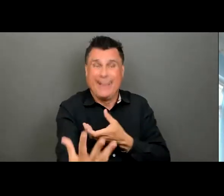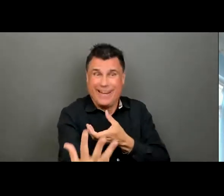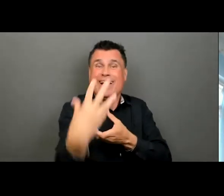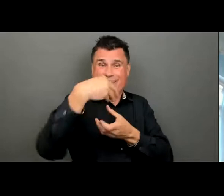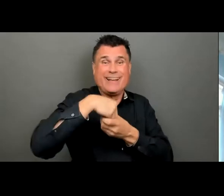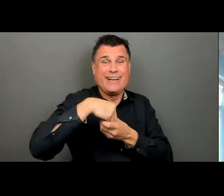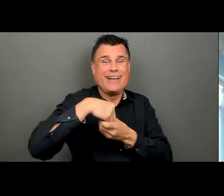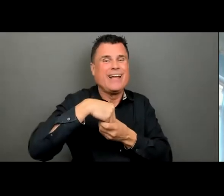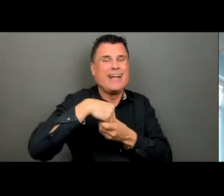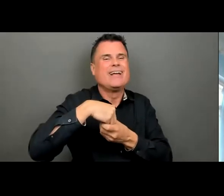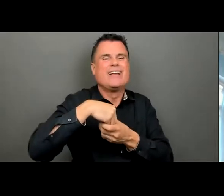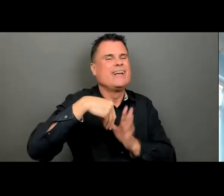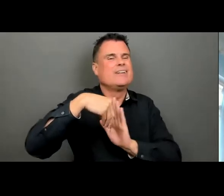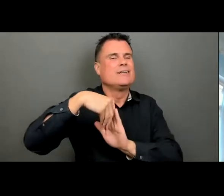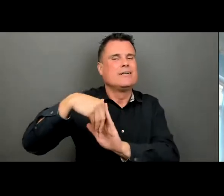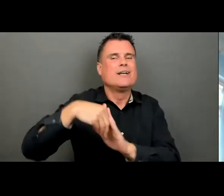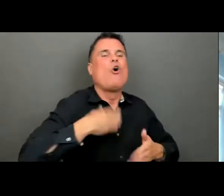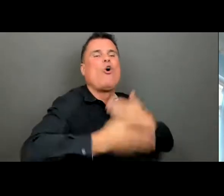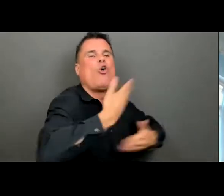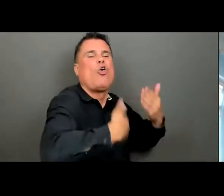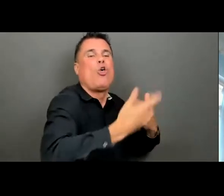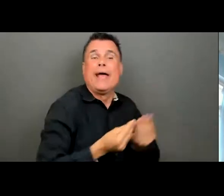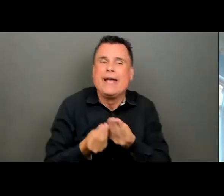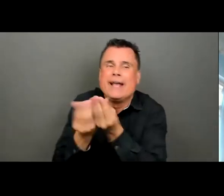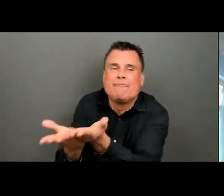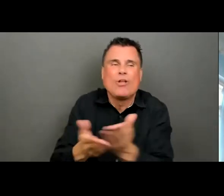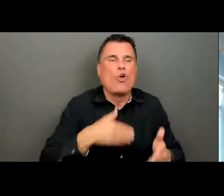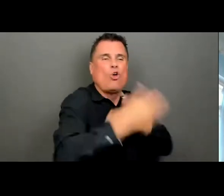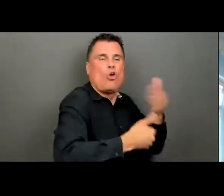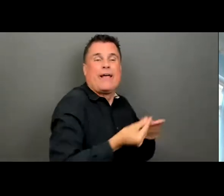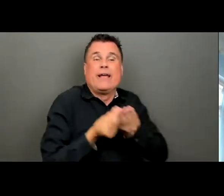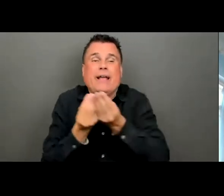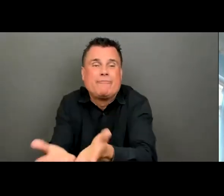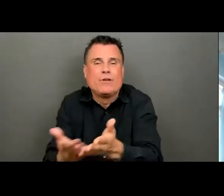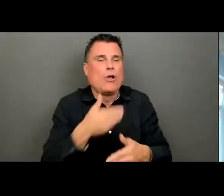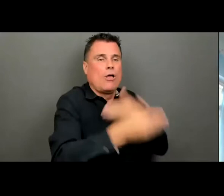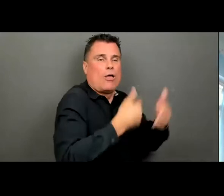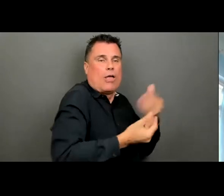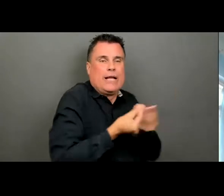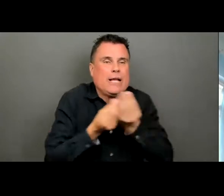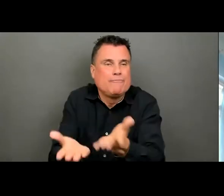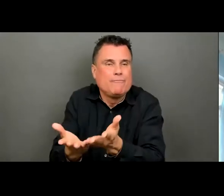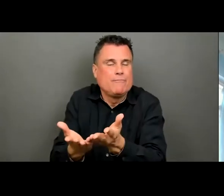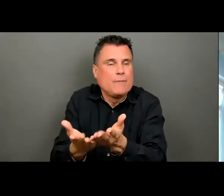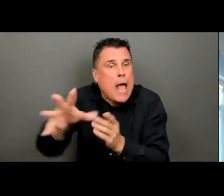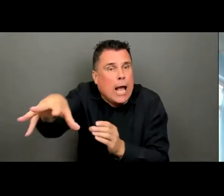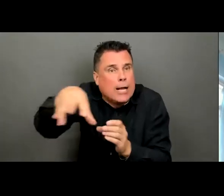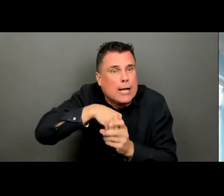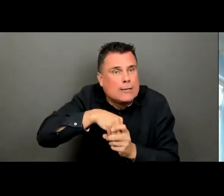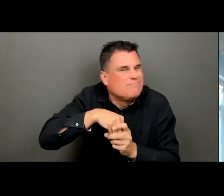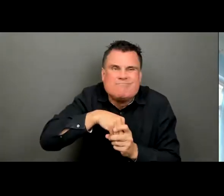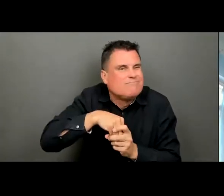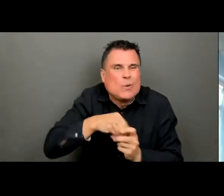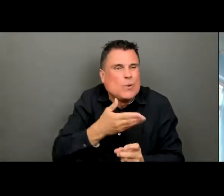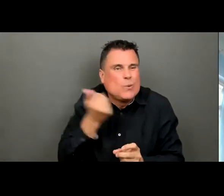of different benefits and services before, during, and after their emergency